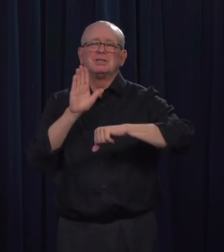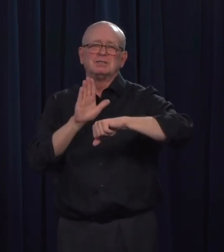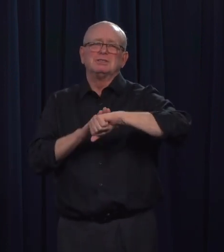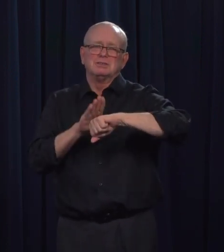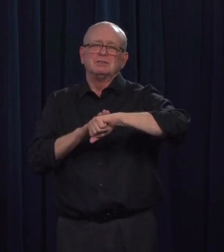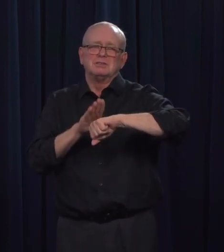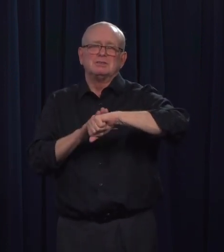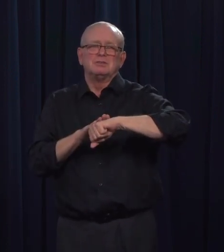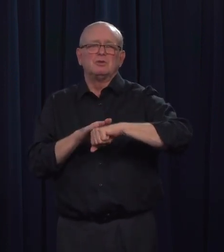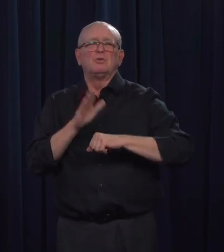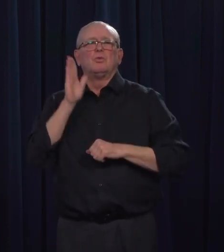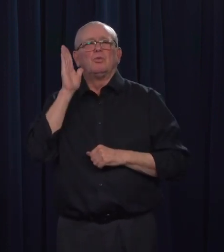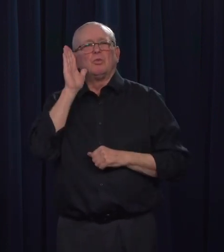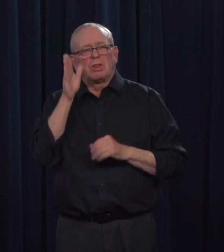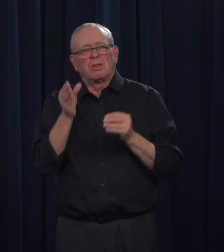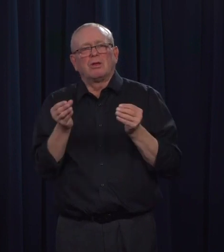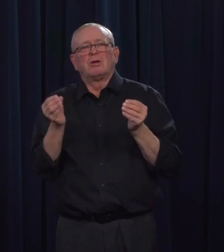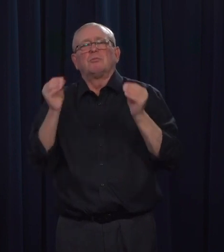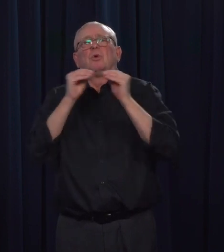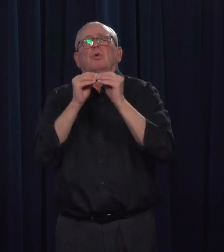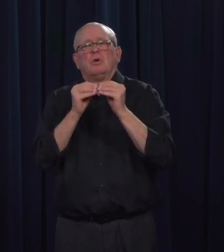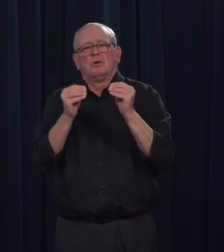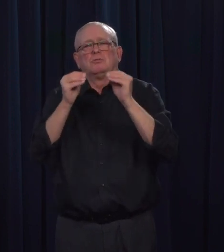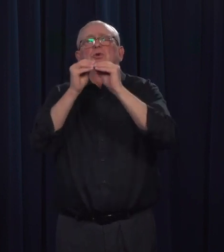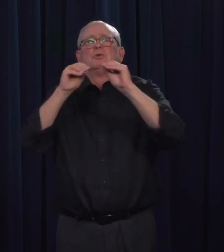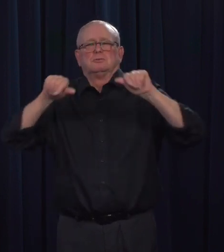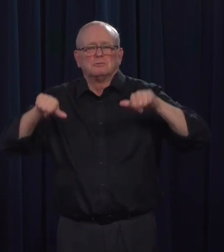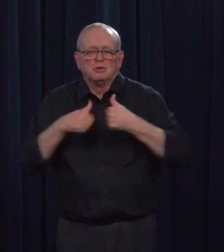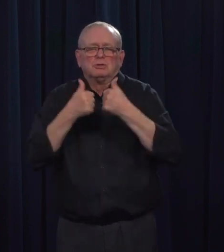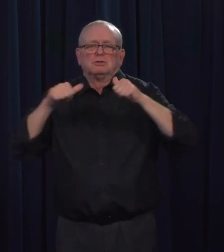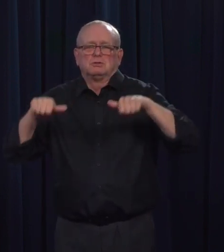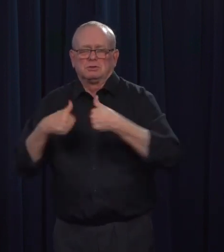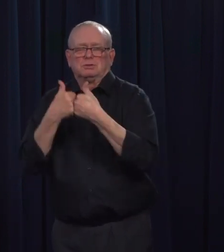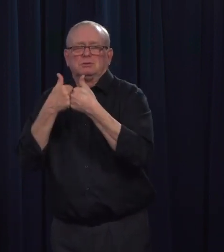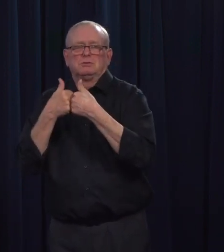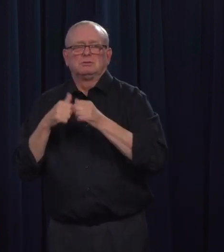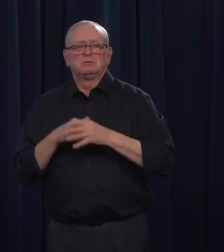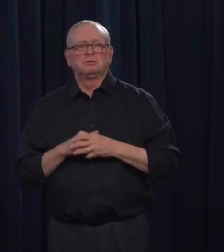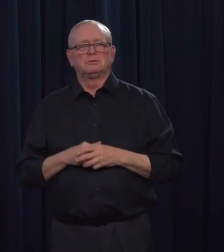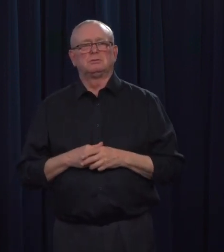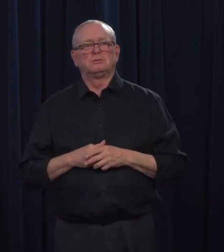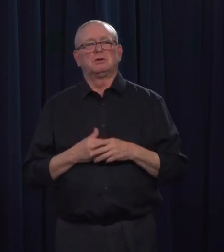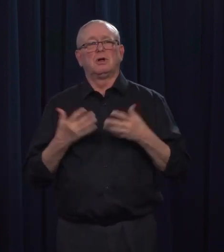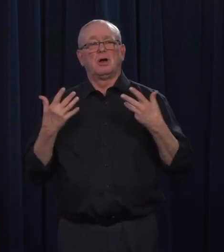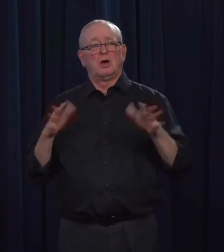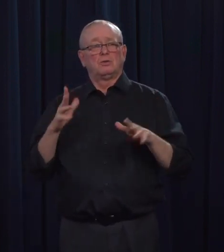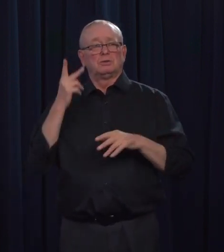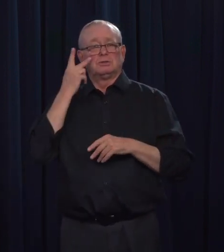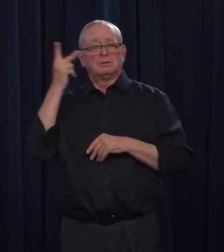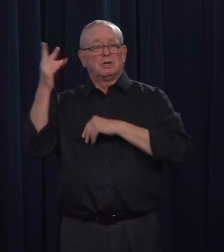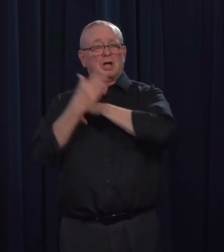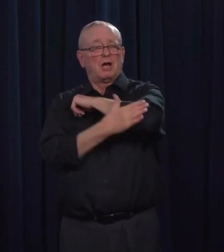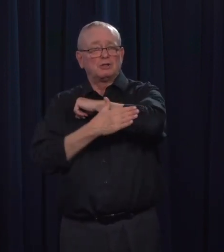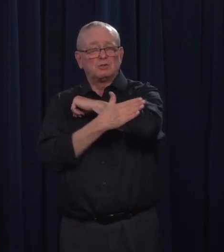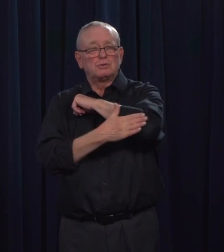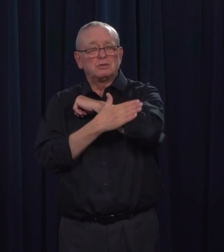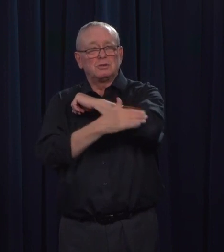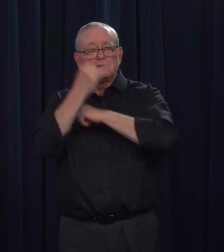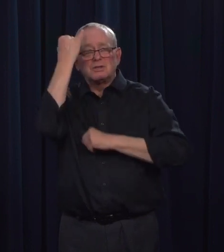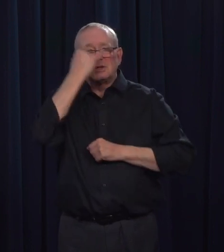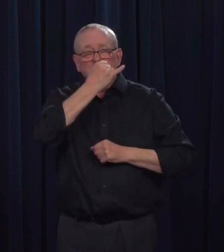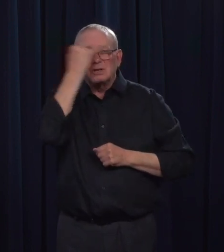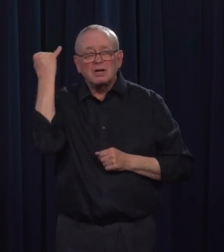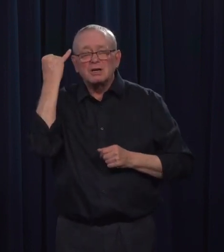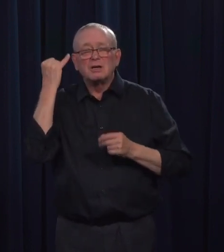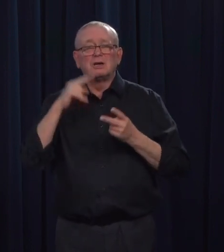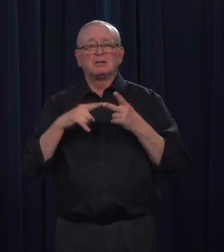weeks. We have all seen what has occurred in countries like Italy and Spain. We are doing everything possible to prevent that